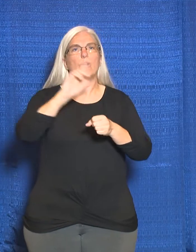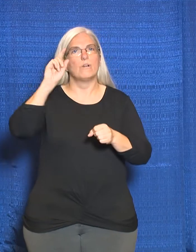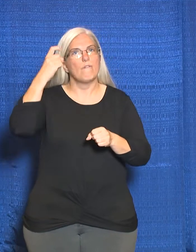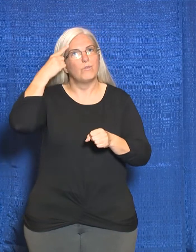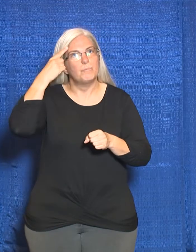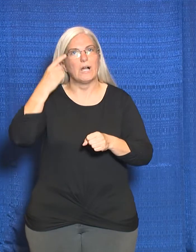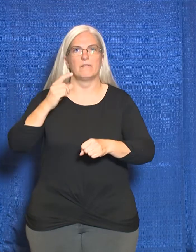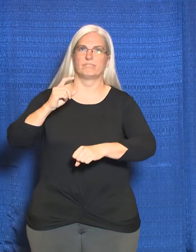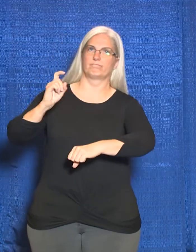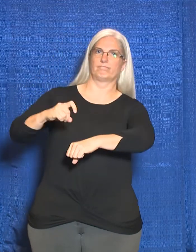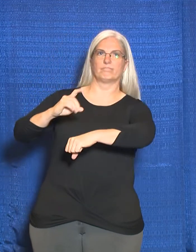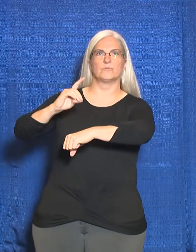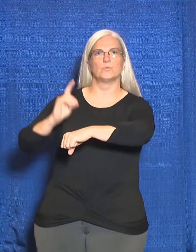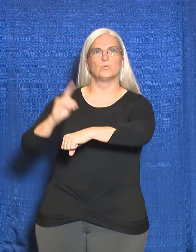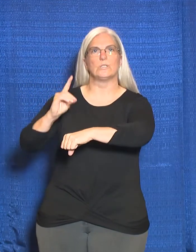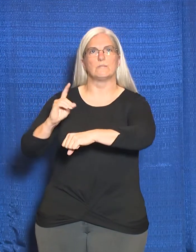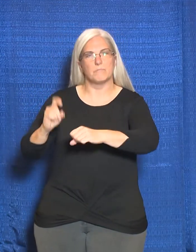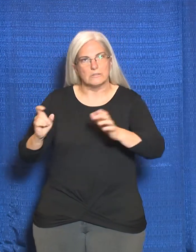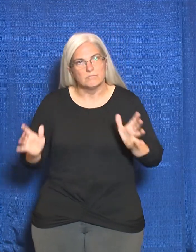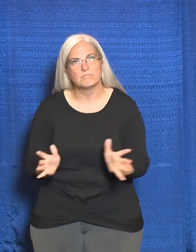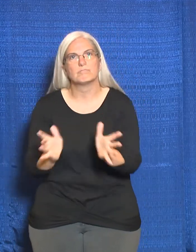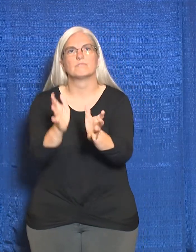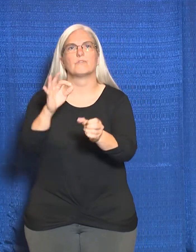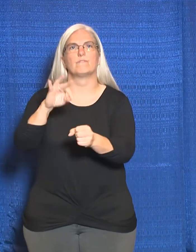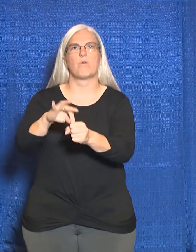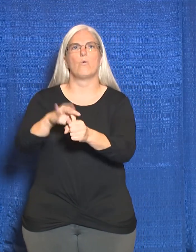to promote voting.